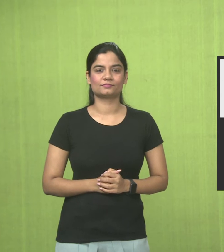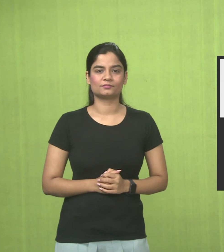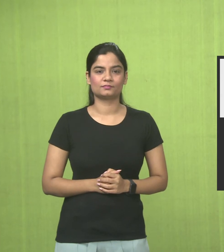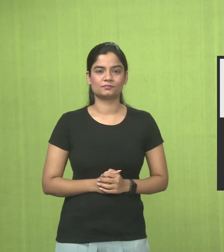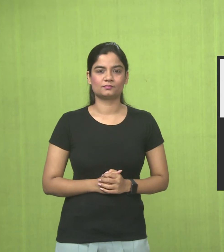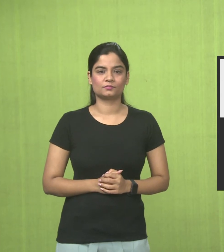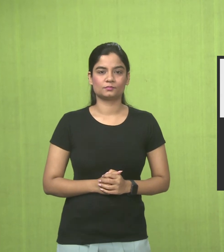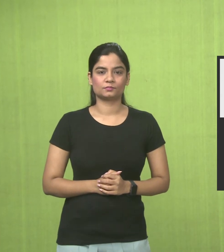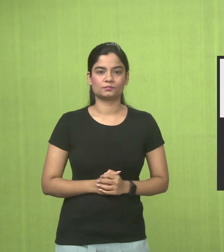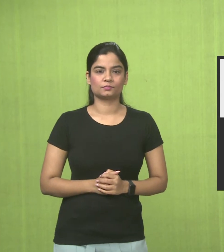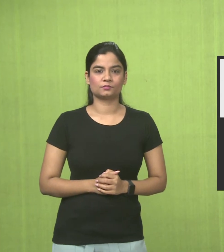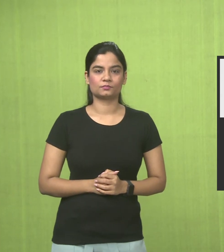day.